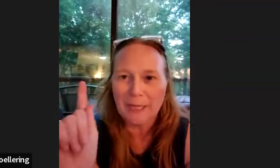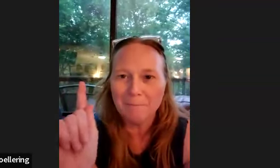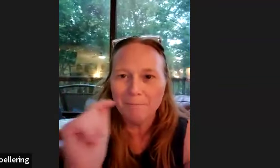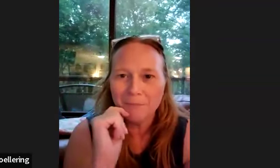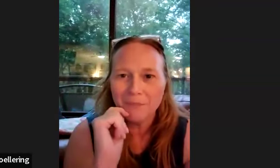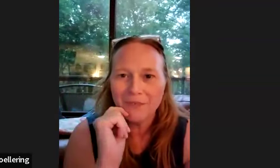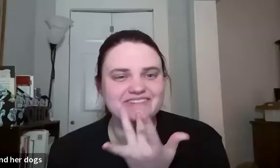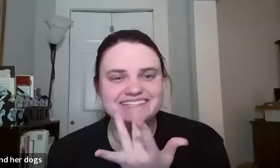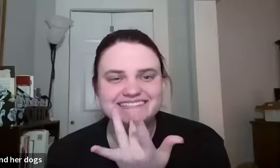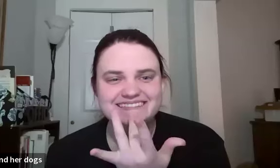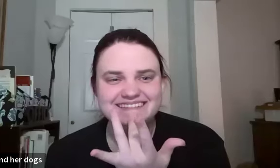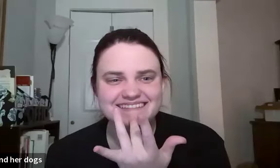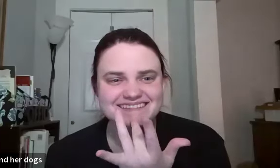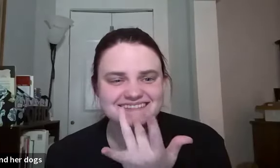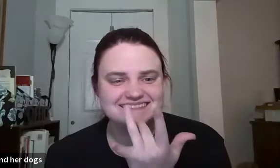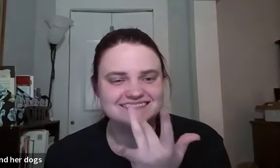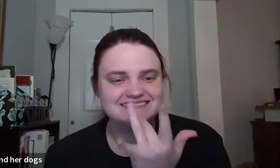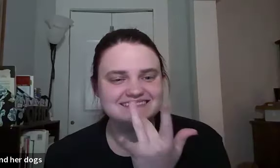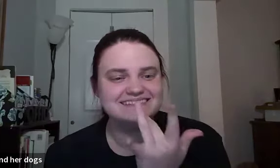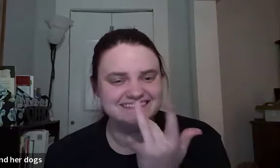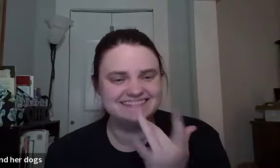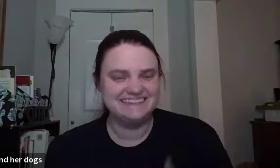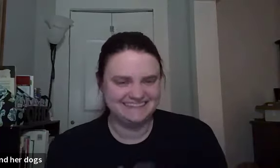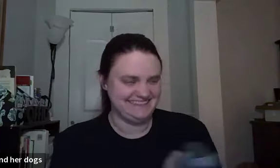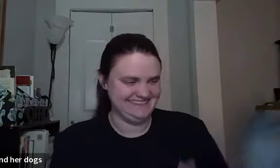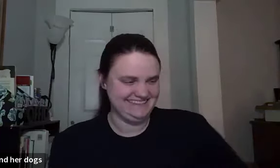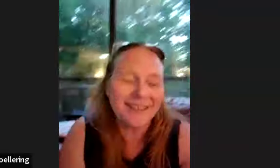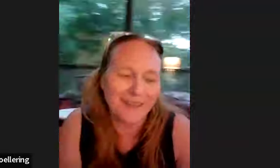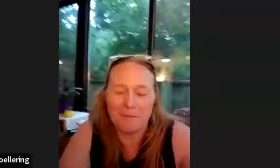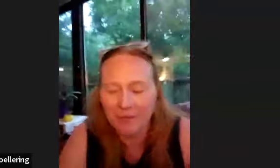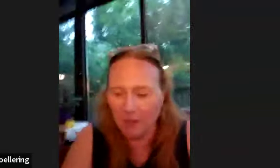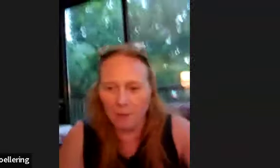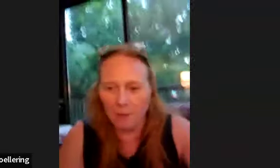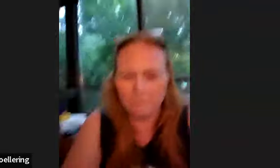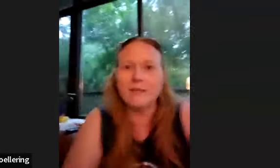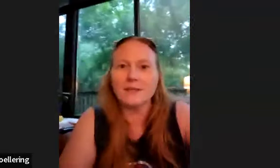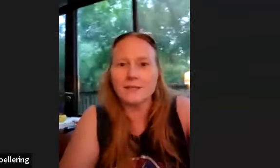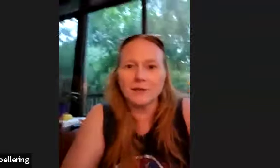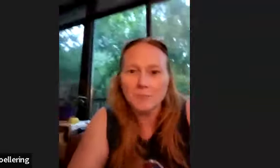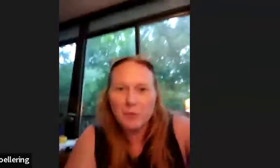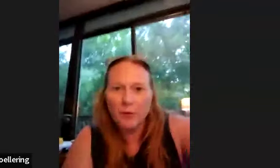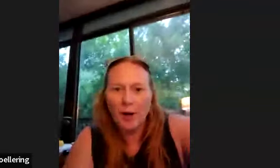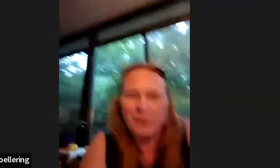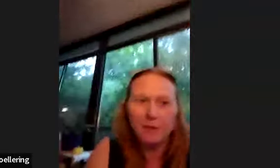time. Favorite. Favorite. Mhm. Great. Okay. Yes, hang on, I'm gonna from here.